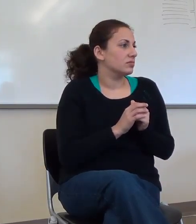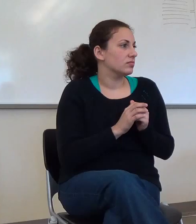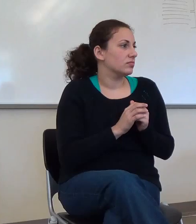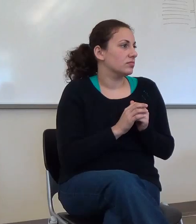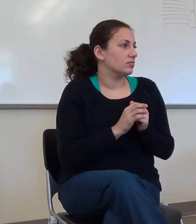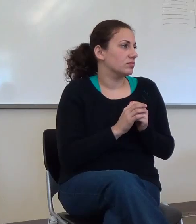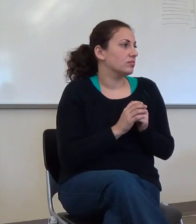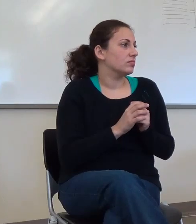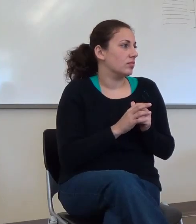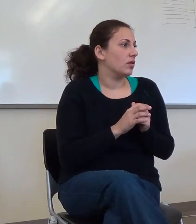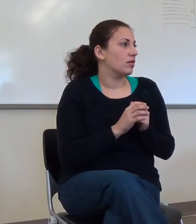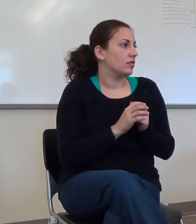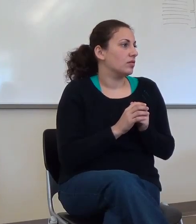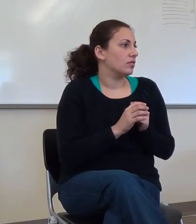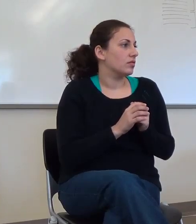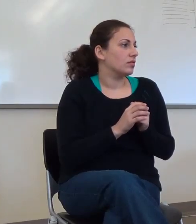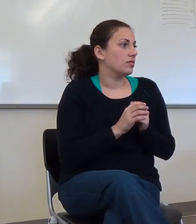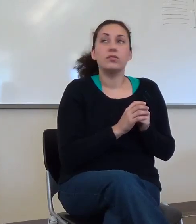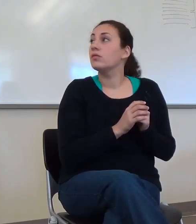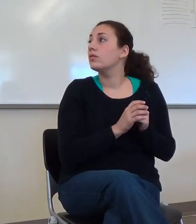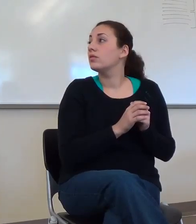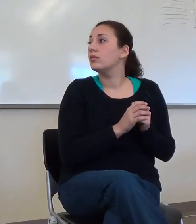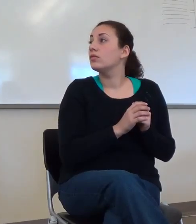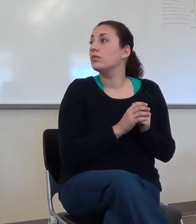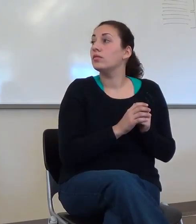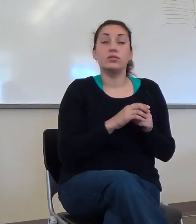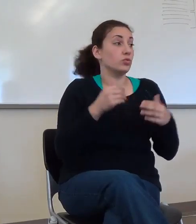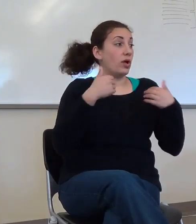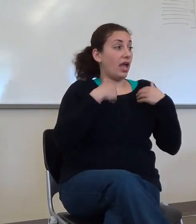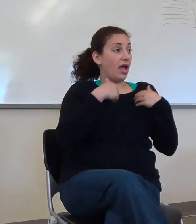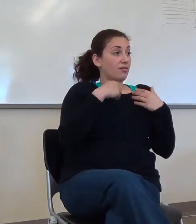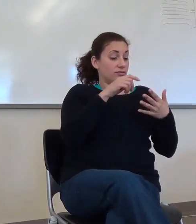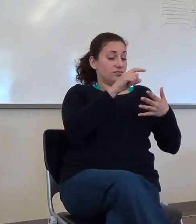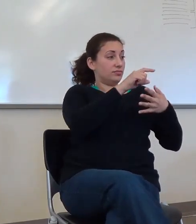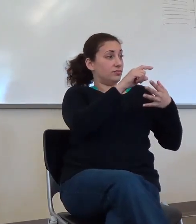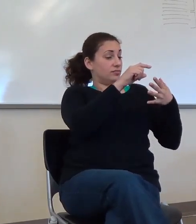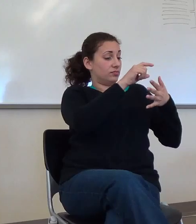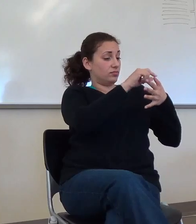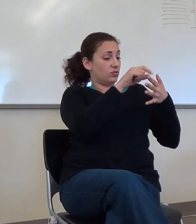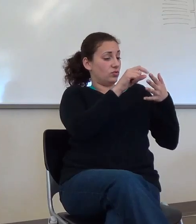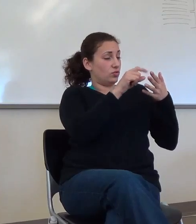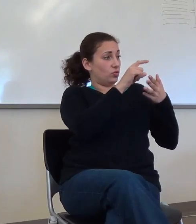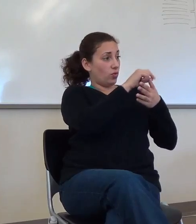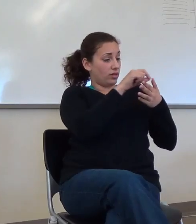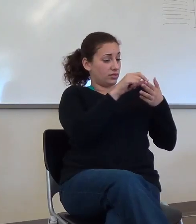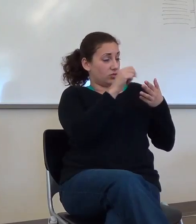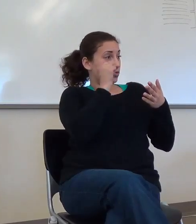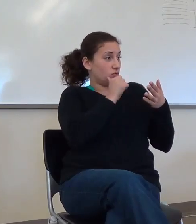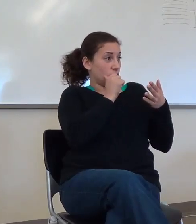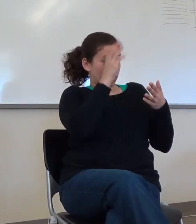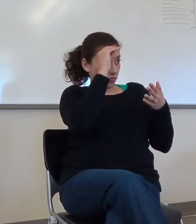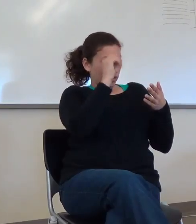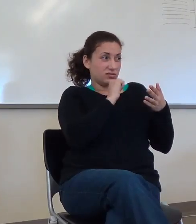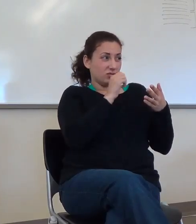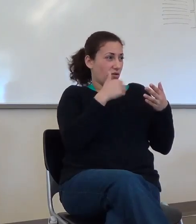So, do we have a choice of girls and boys down here? No, that doesn't work. Okay, toward the end of